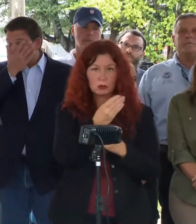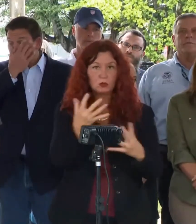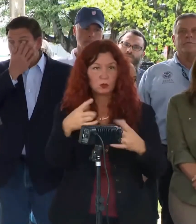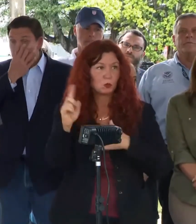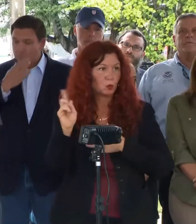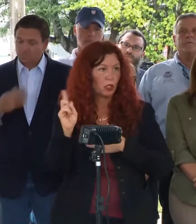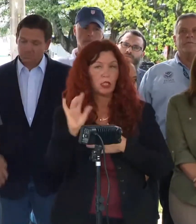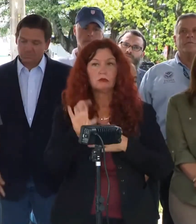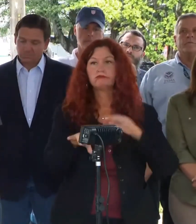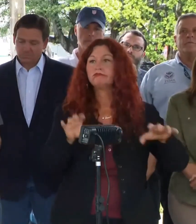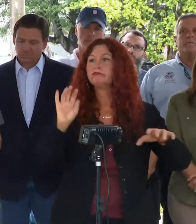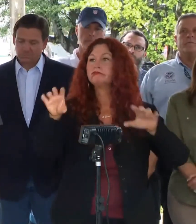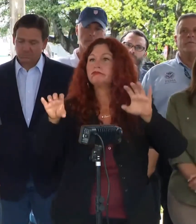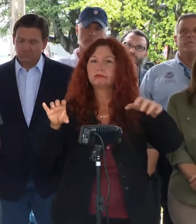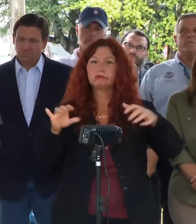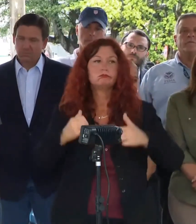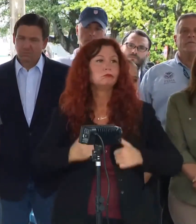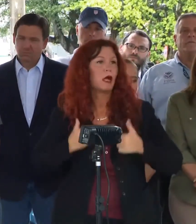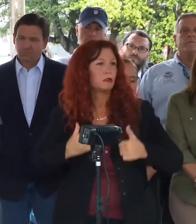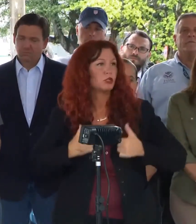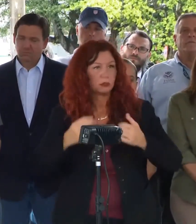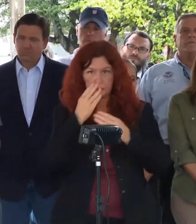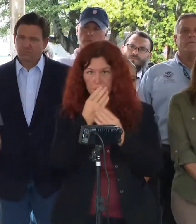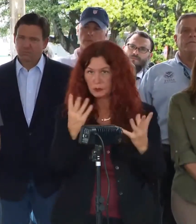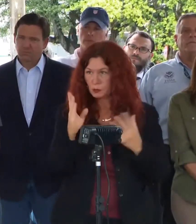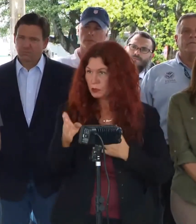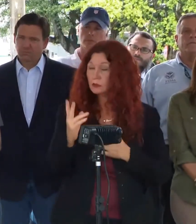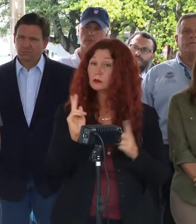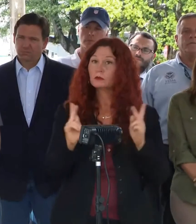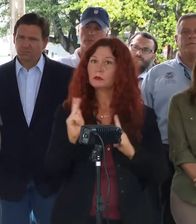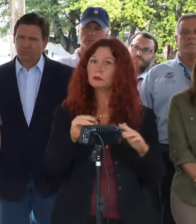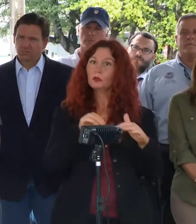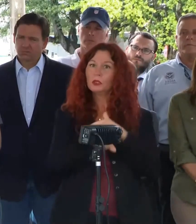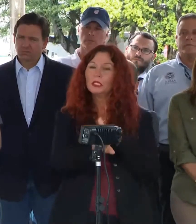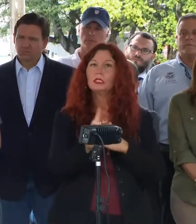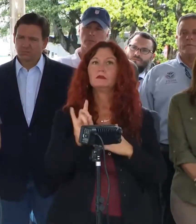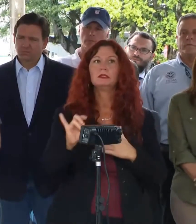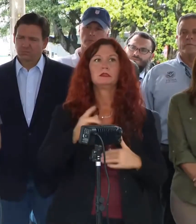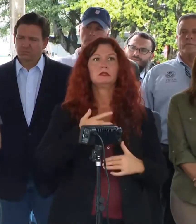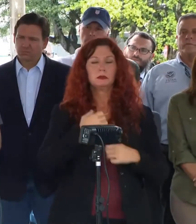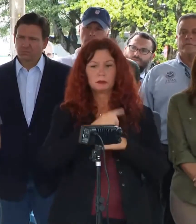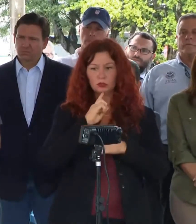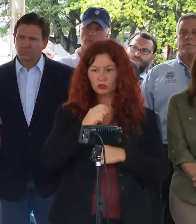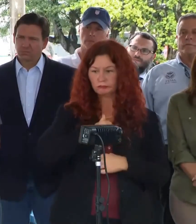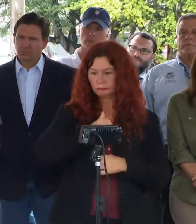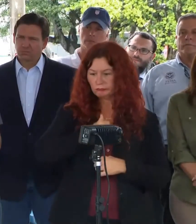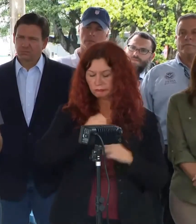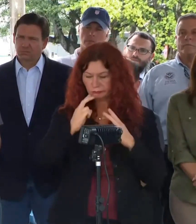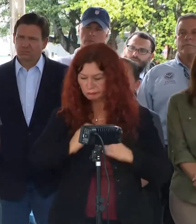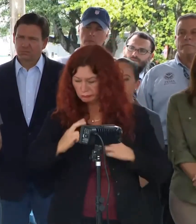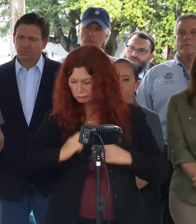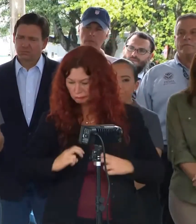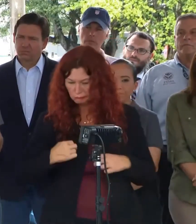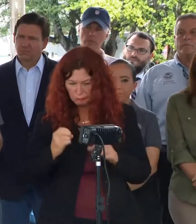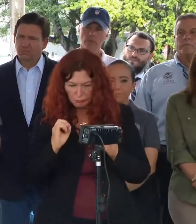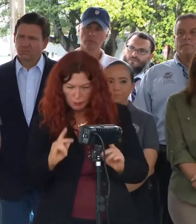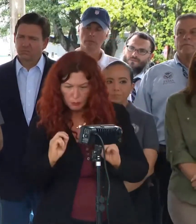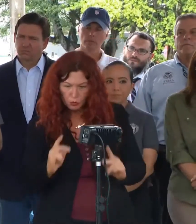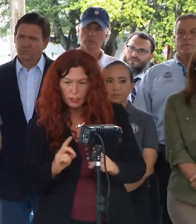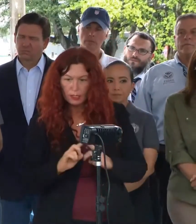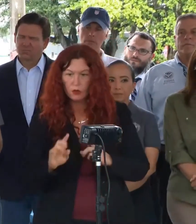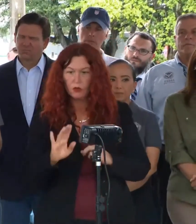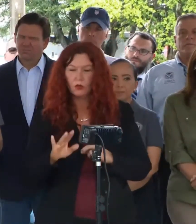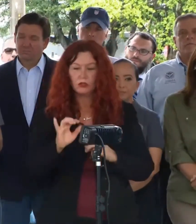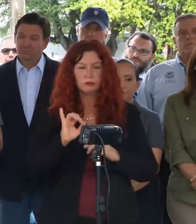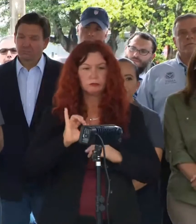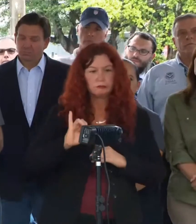great opportunity for folks just to assess themselves, but also learn how to recognize the signs of trauma or the